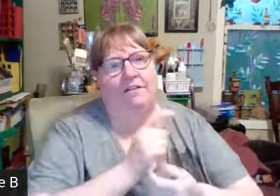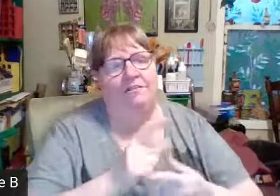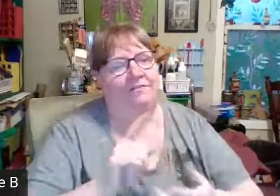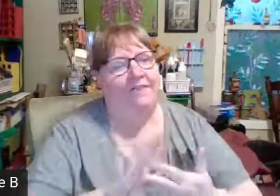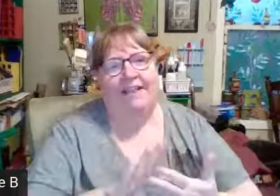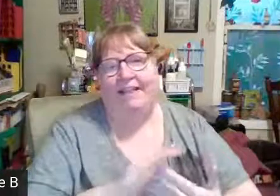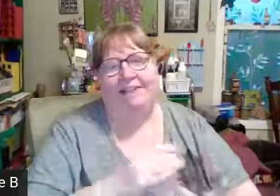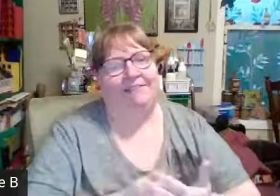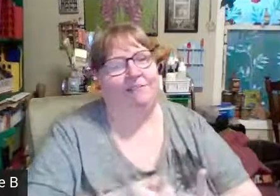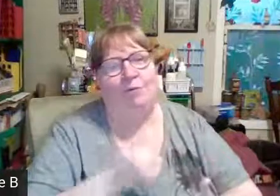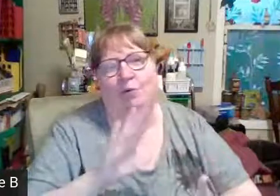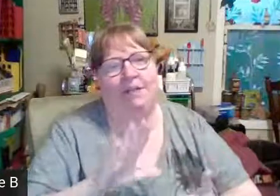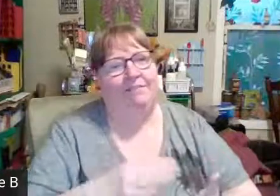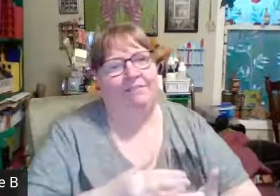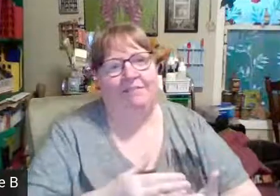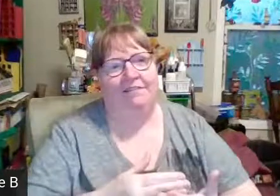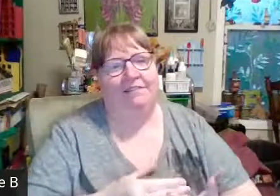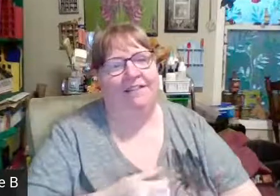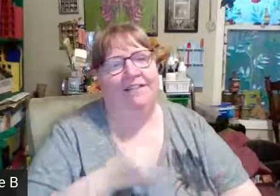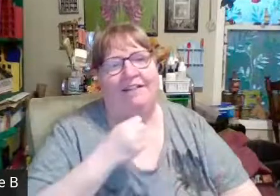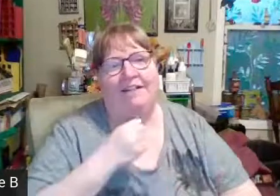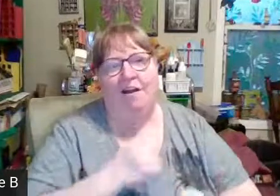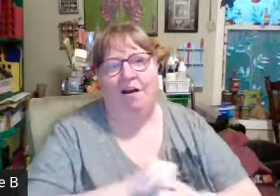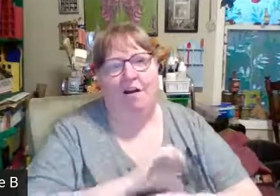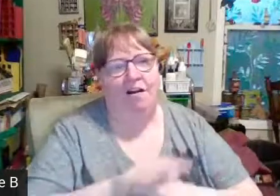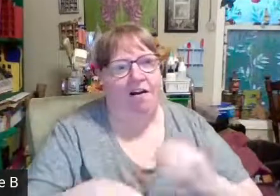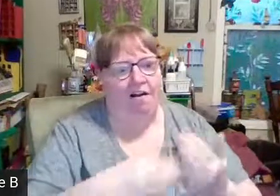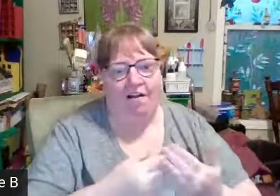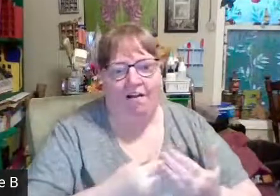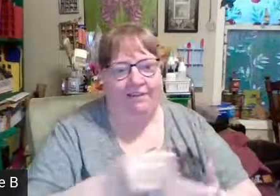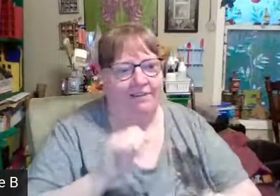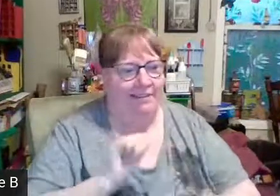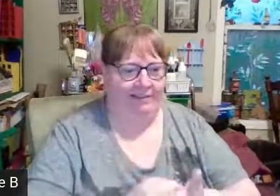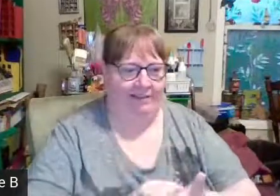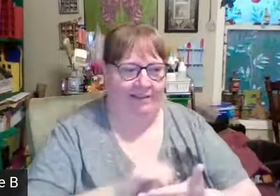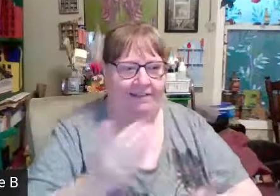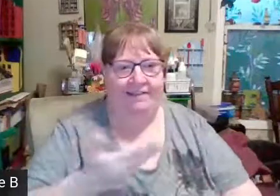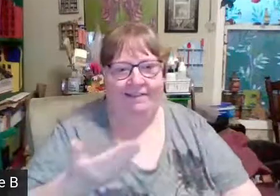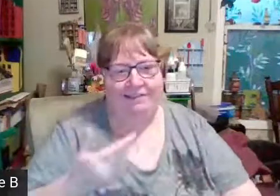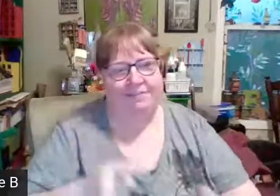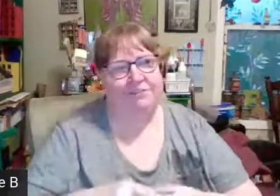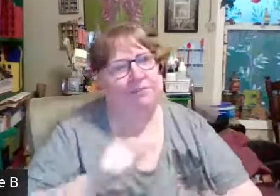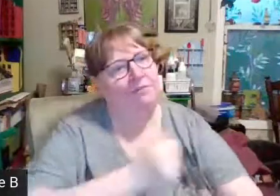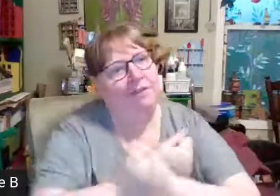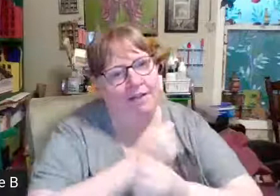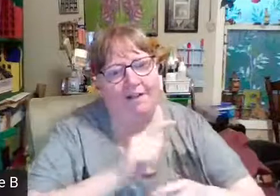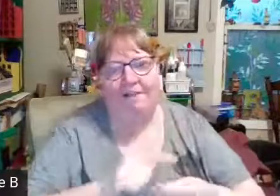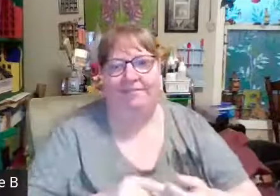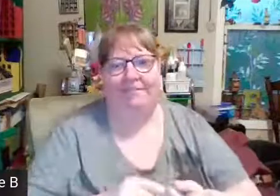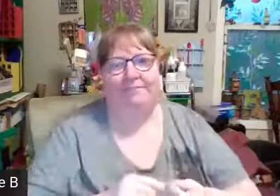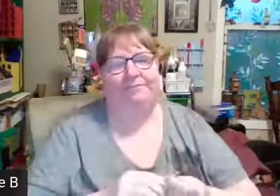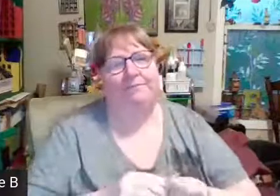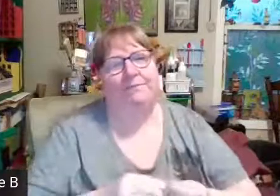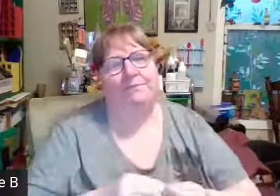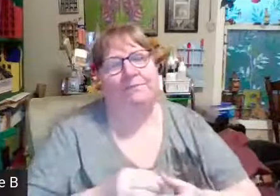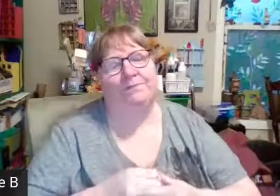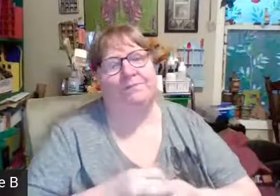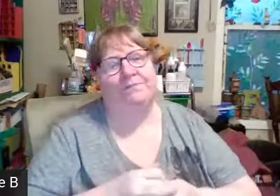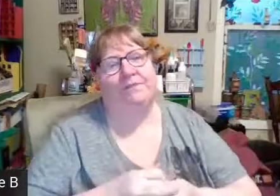peacocks, flamingos, all of those good things. And it is helpful, like if you say, I like shabby chic or vintage, or I'm steampunk and